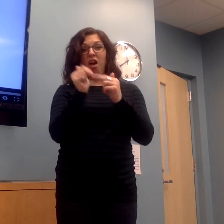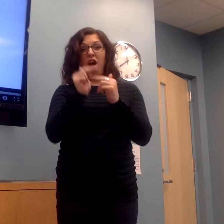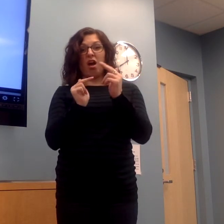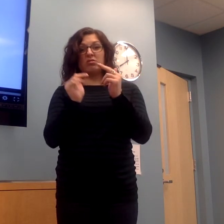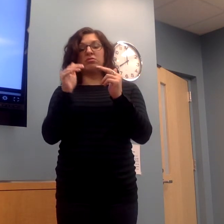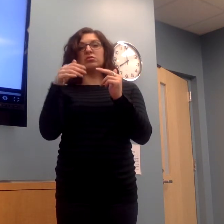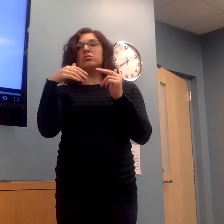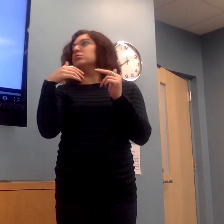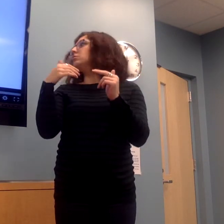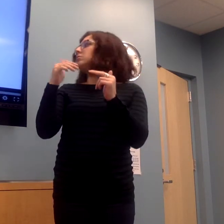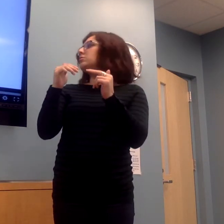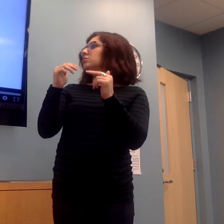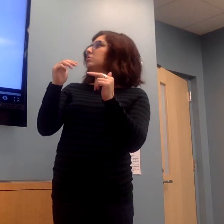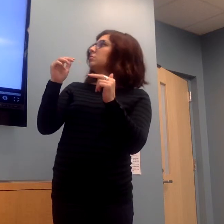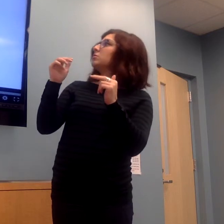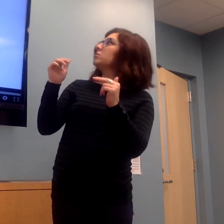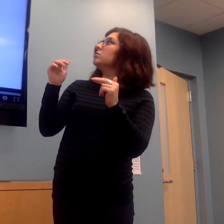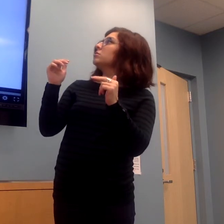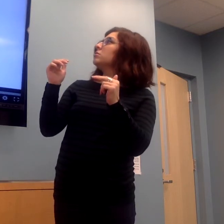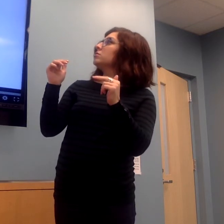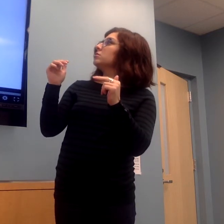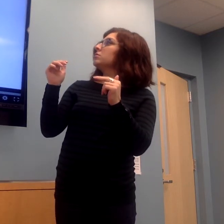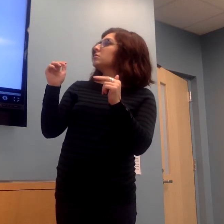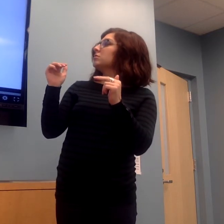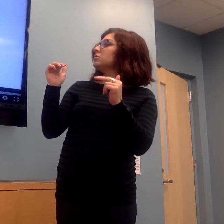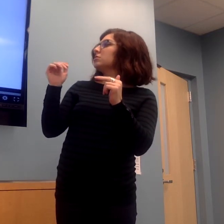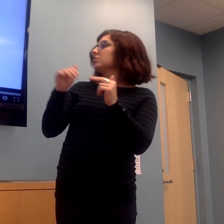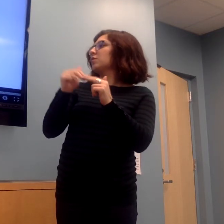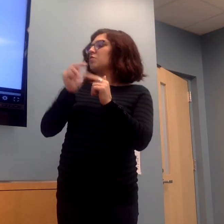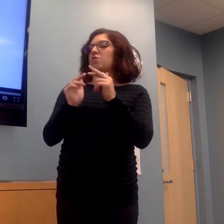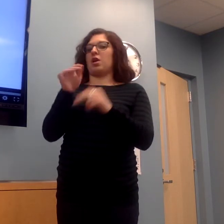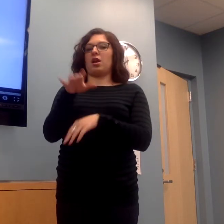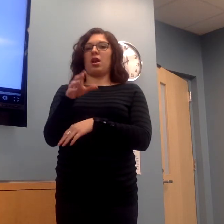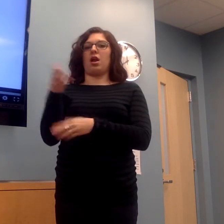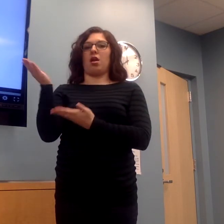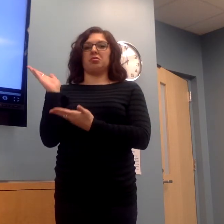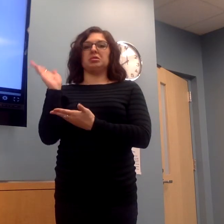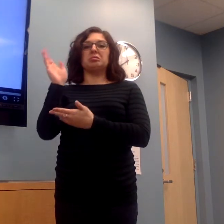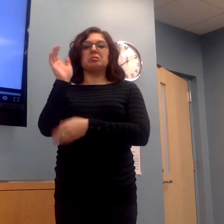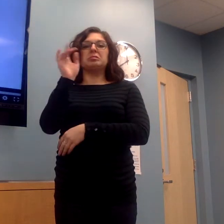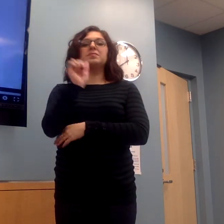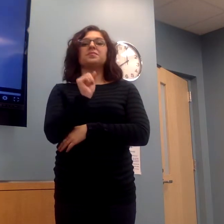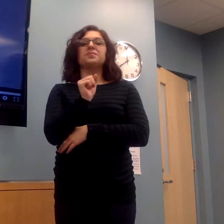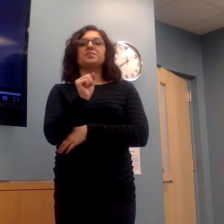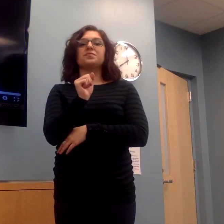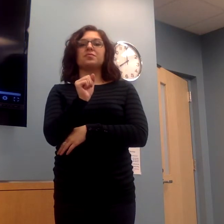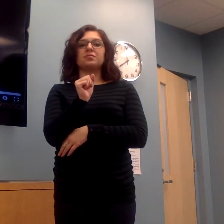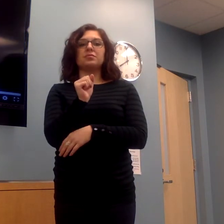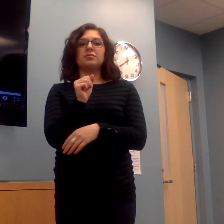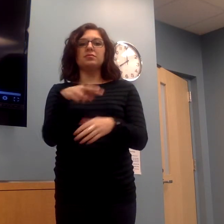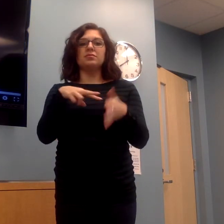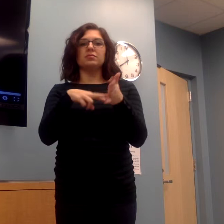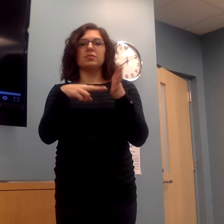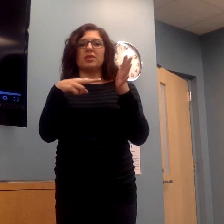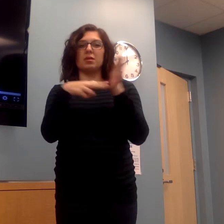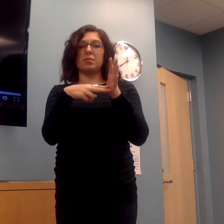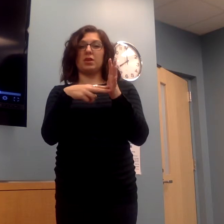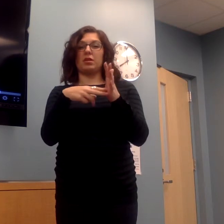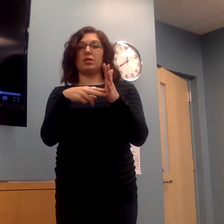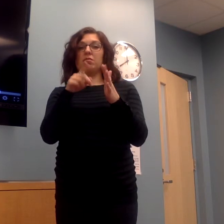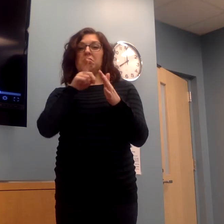220 fish dinners that are produced when following specialization according to absolute advantage. What does this mean in the real